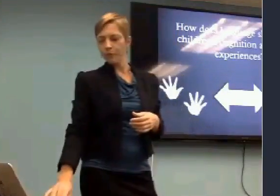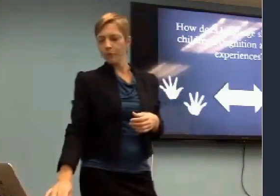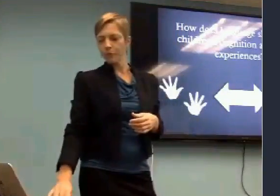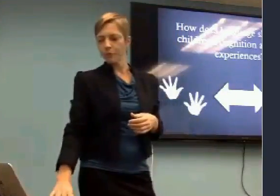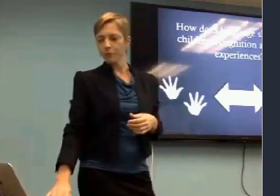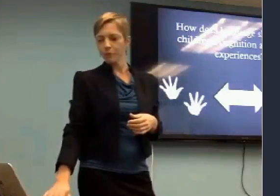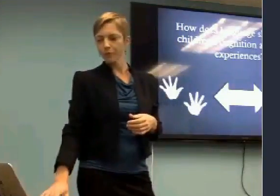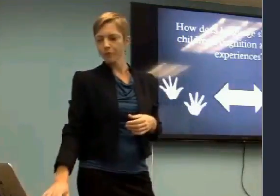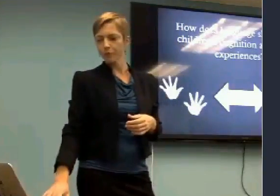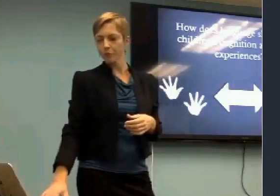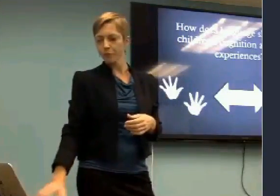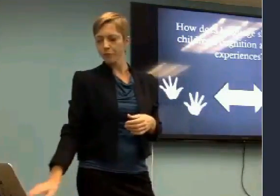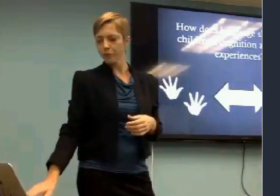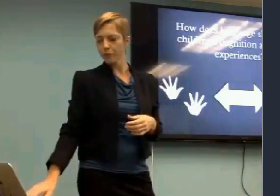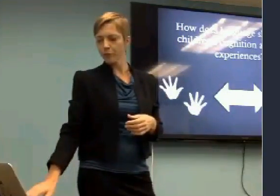awry.